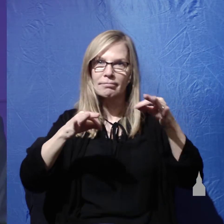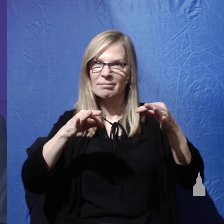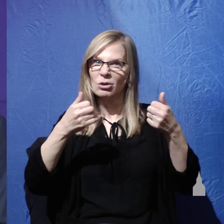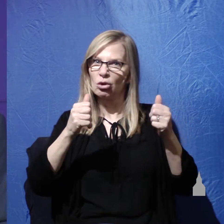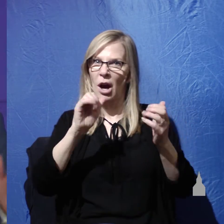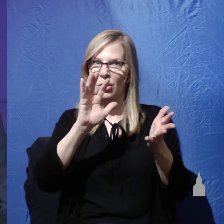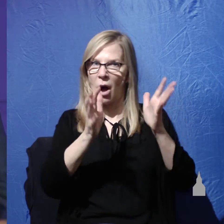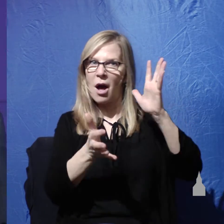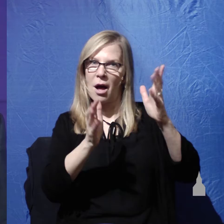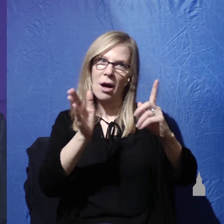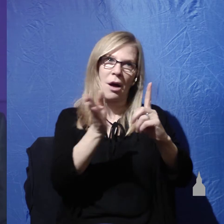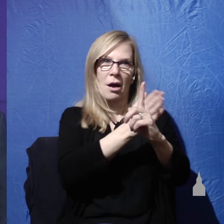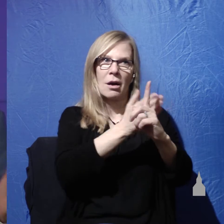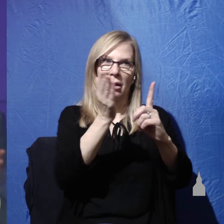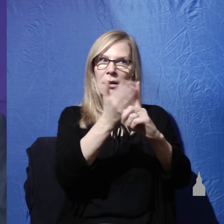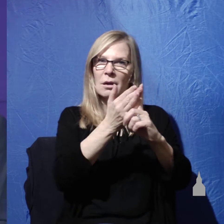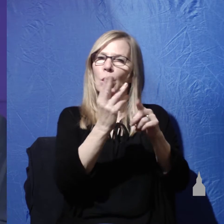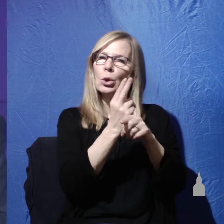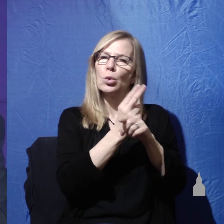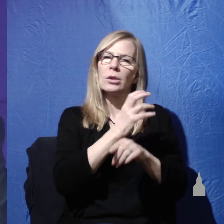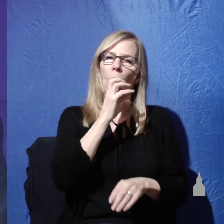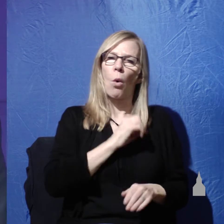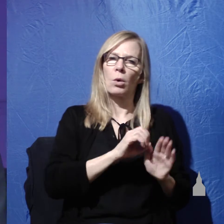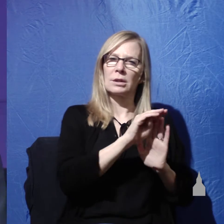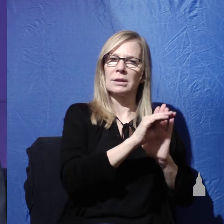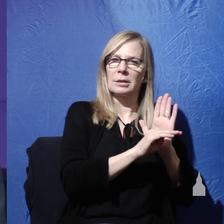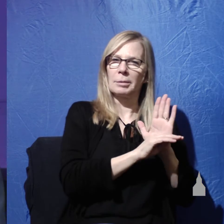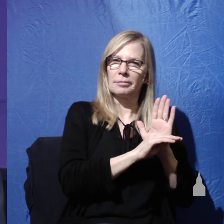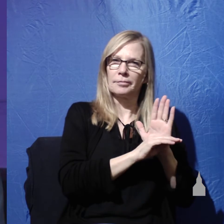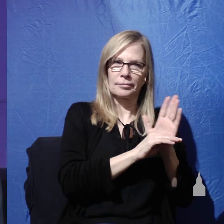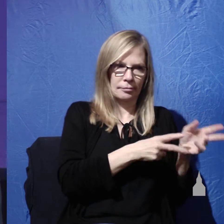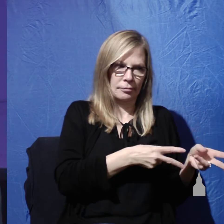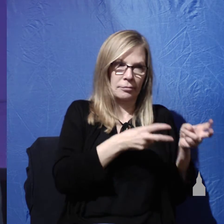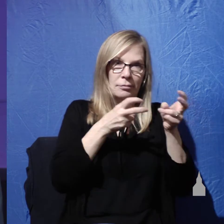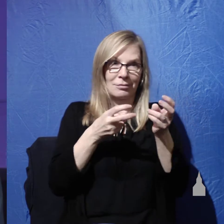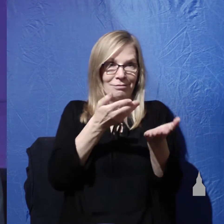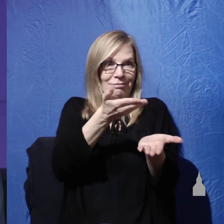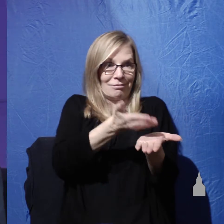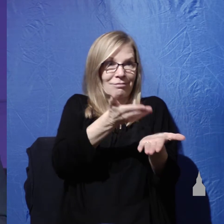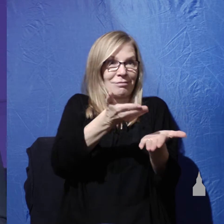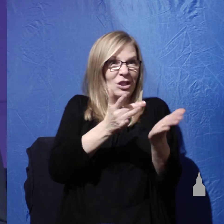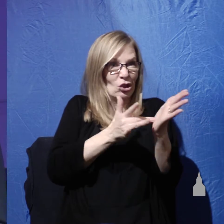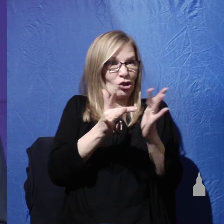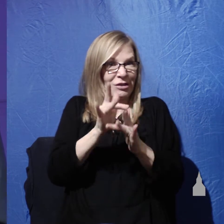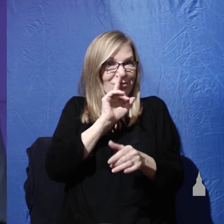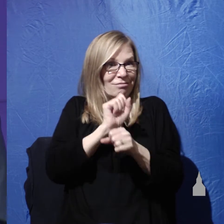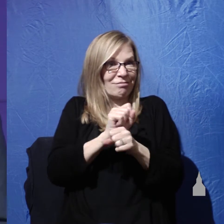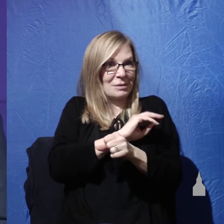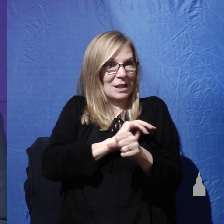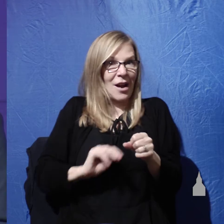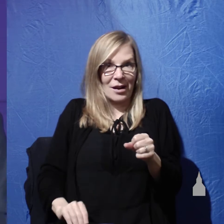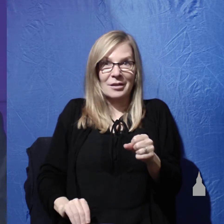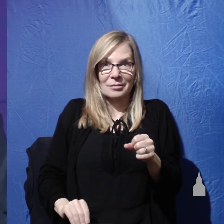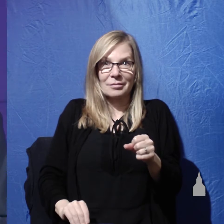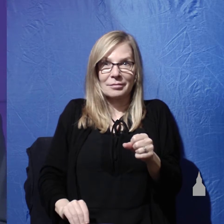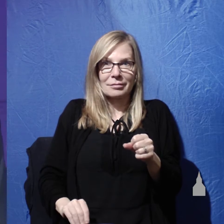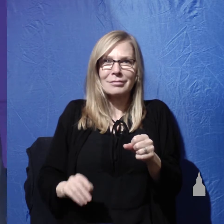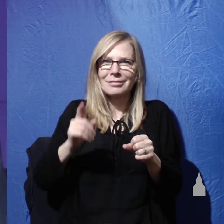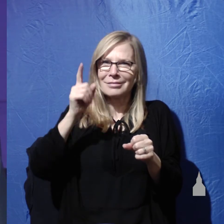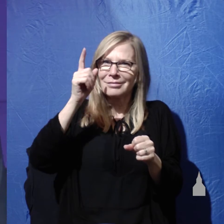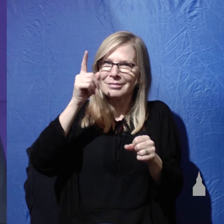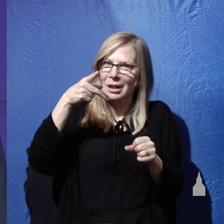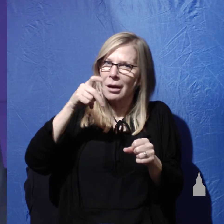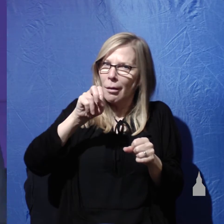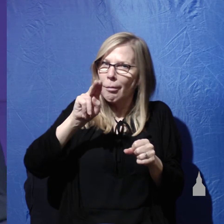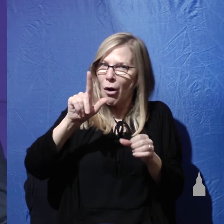to persuade them from the Old Testament that Jesus of Nazareth is the Messiah. In other words, Paul explained to them about God's